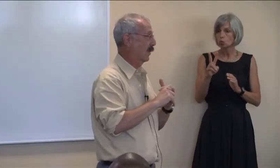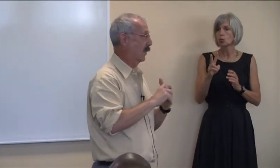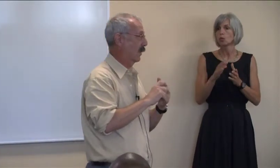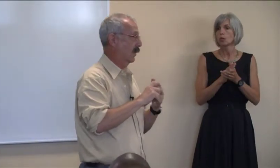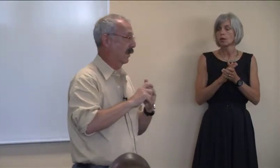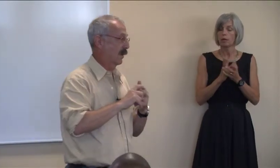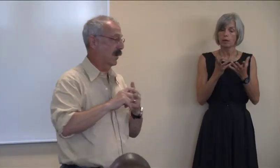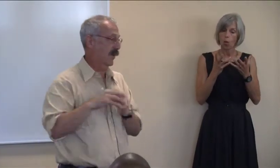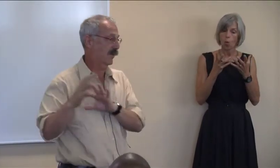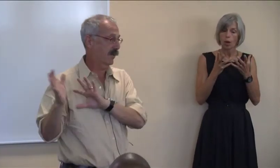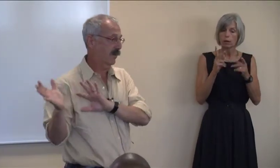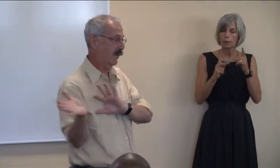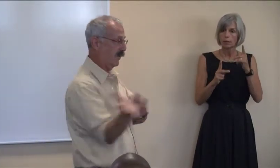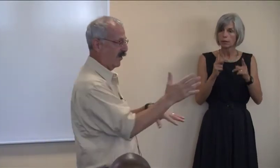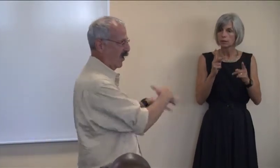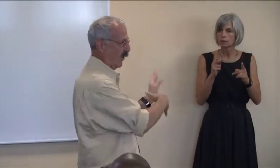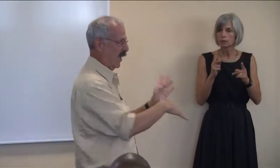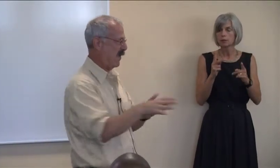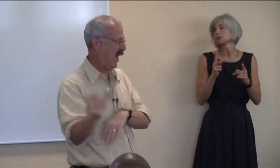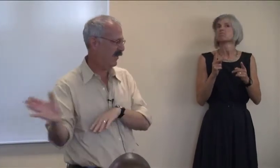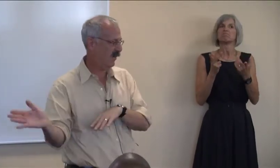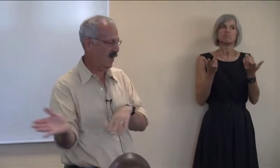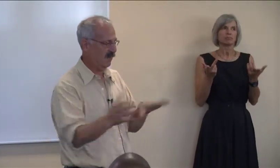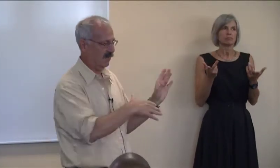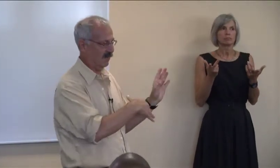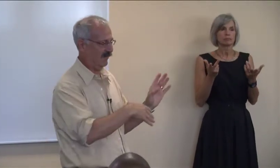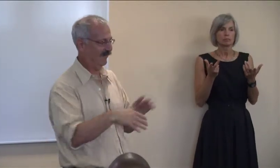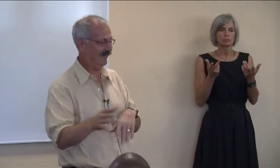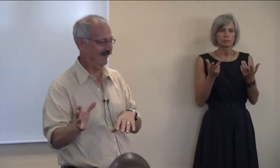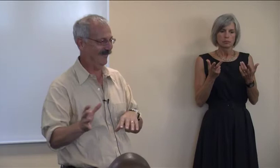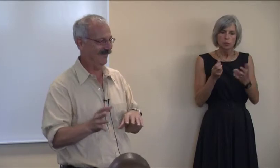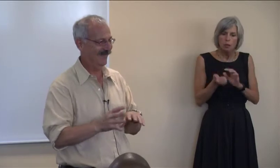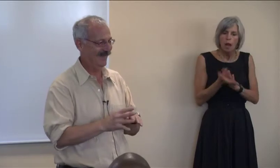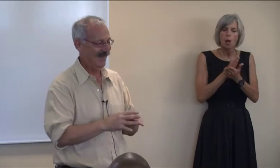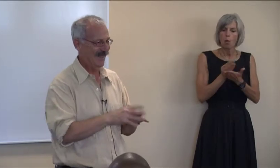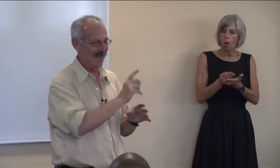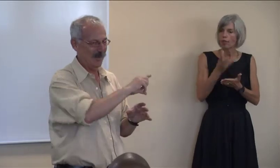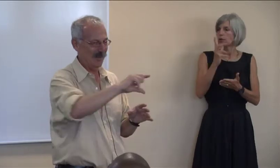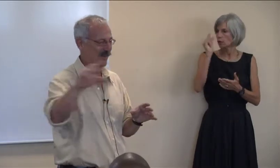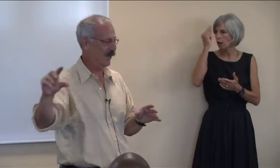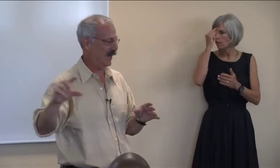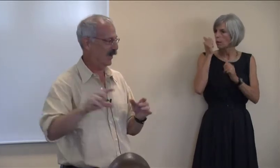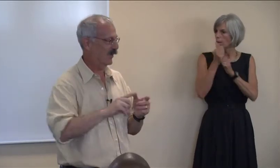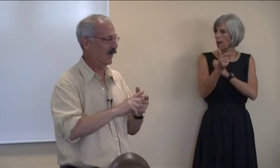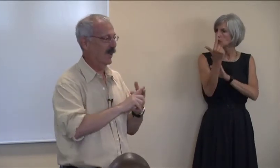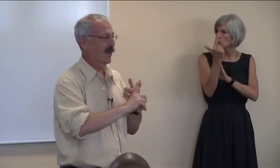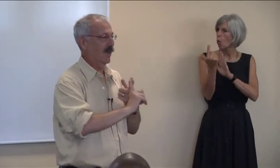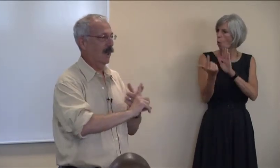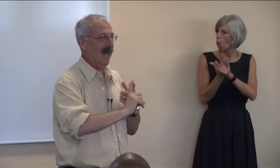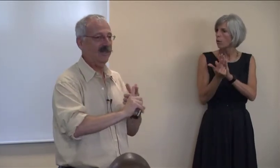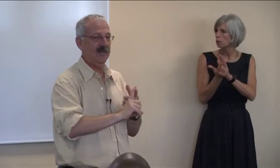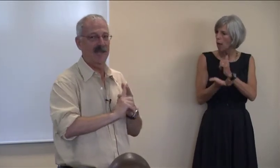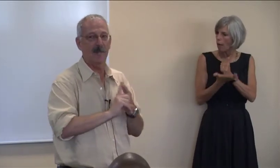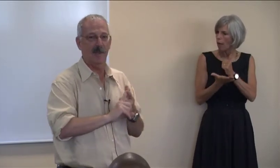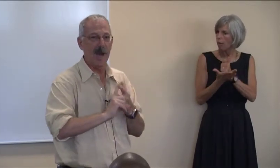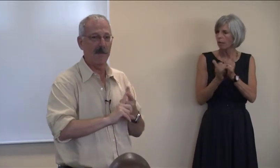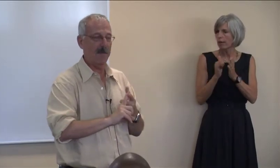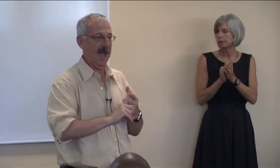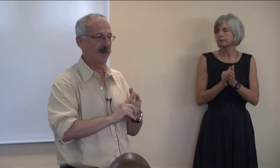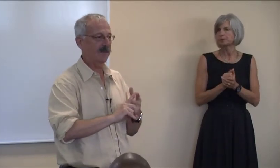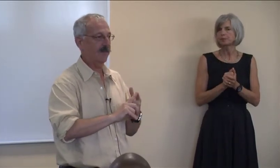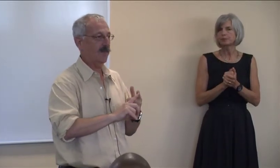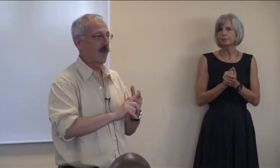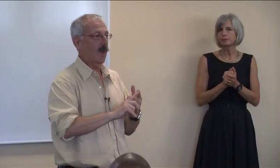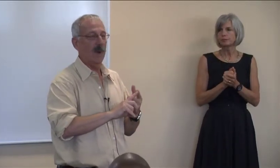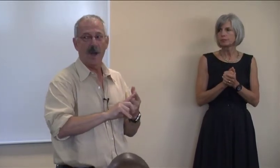Okay. Now those are all in the way past, right? Yeah, but we see the windows. Last example, not